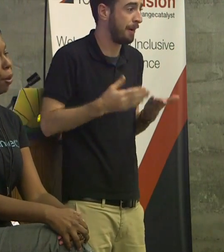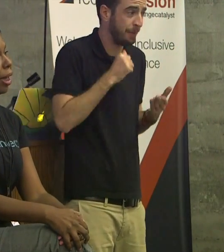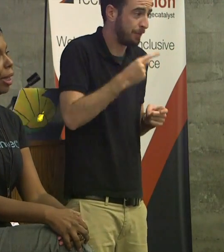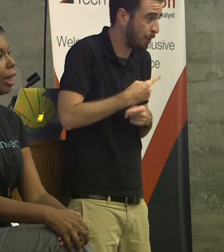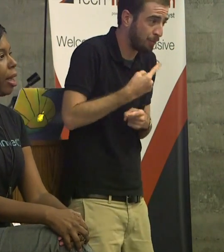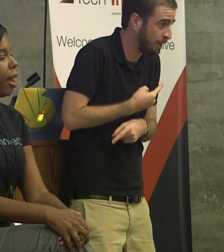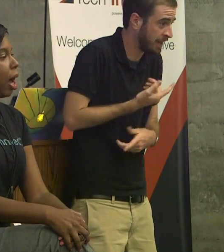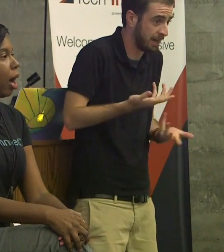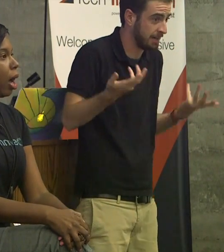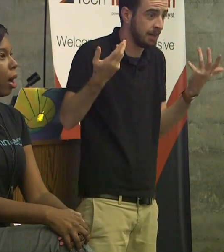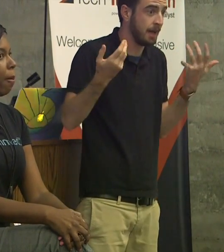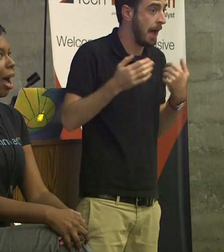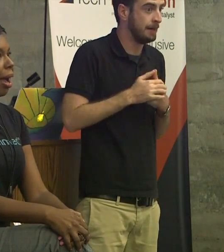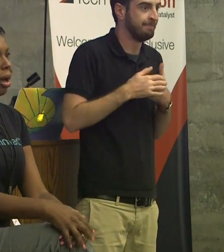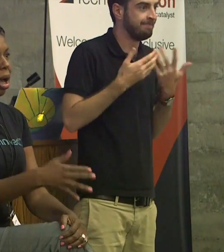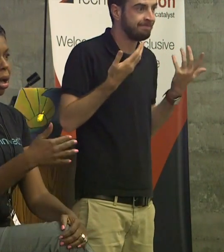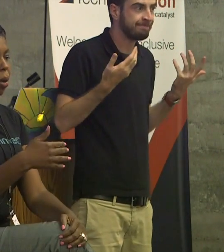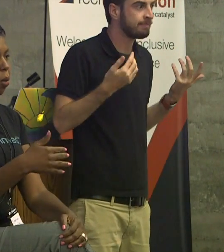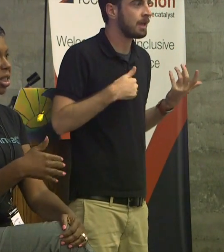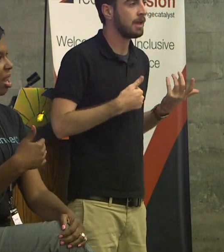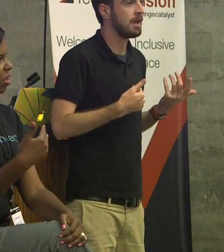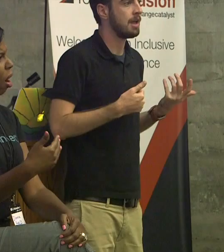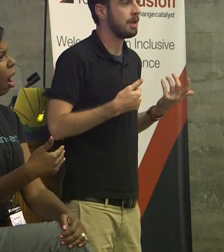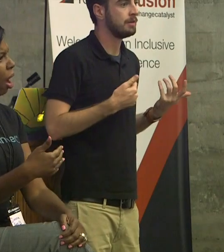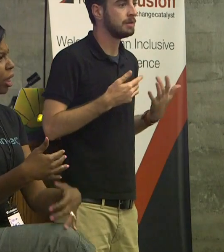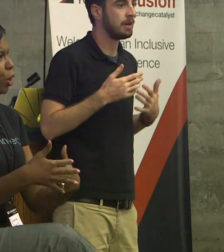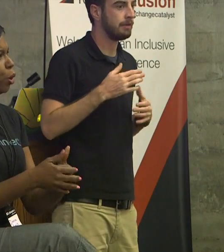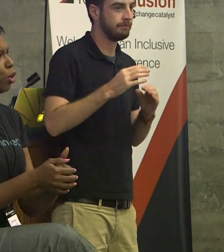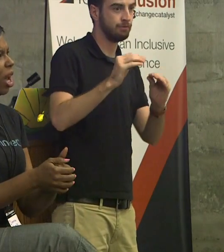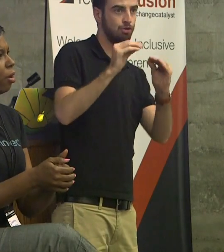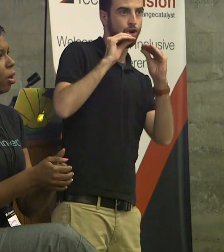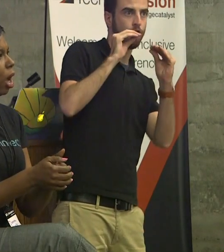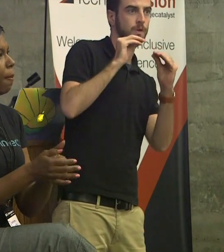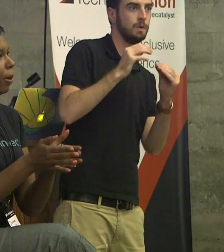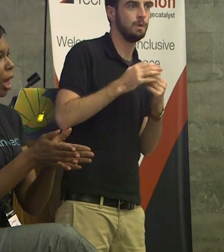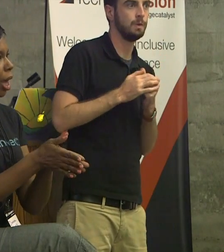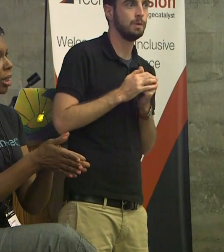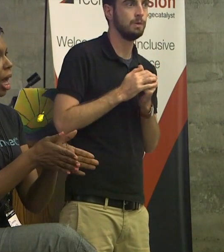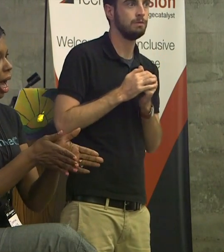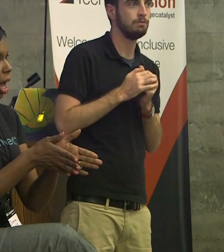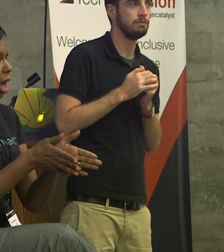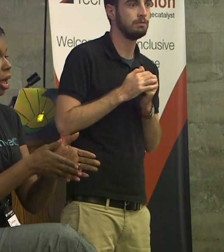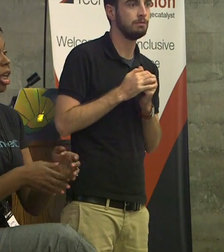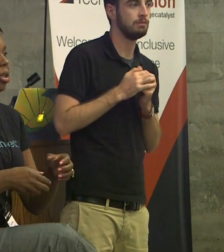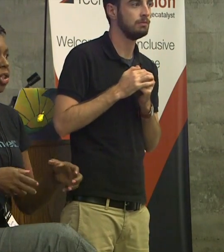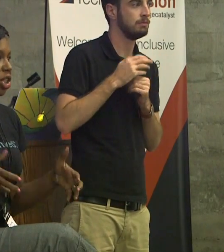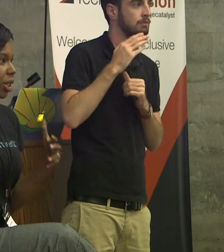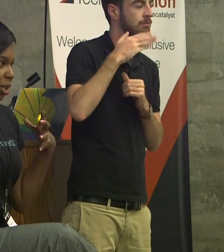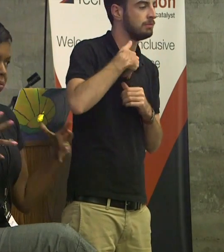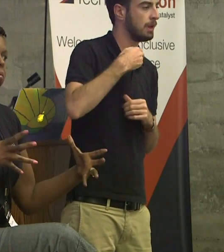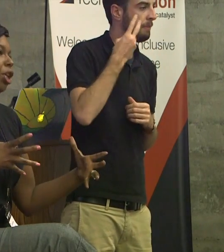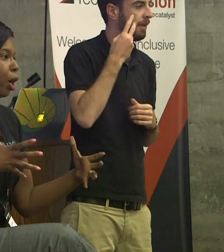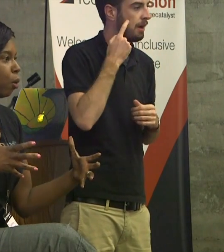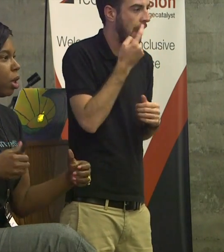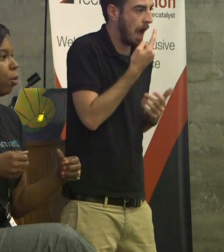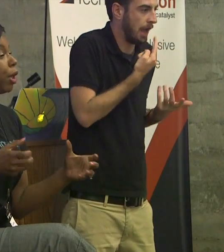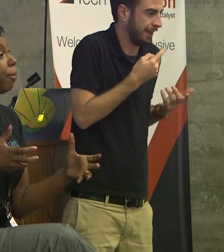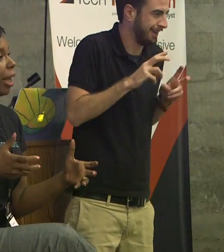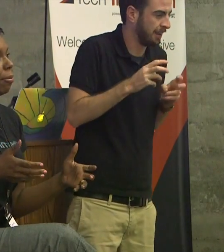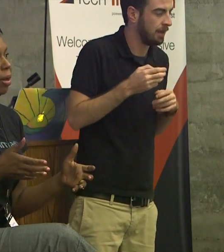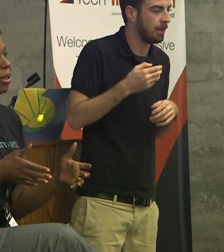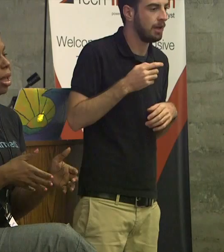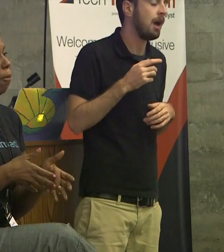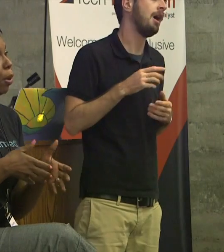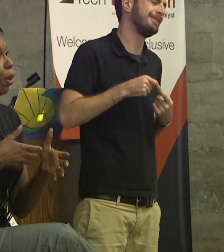weren't appropriate. I was kind of taught, you know, to have a blind eye, unless it was just, you know,